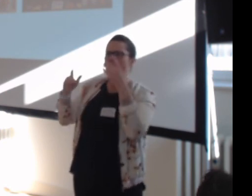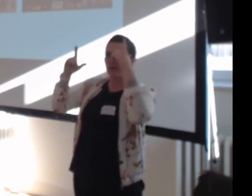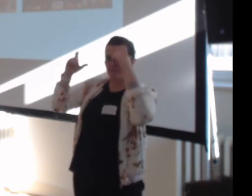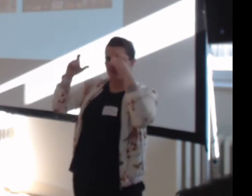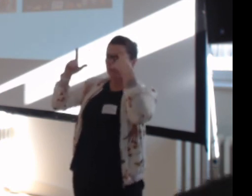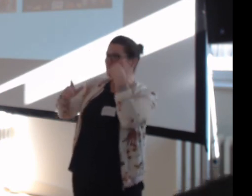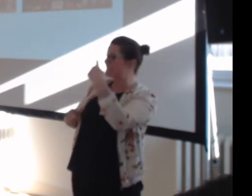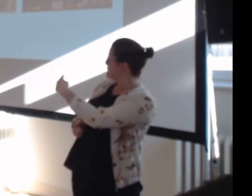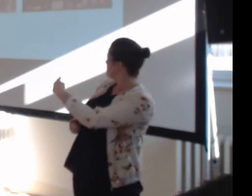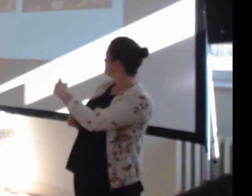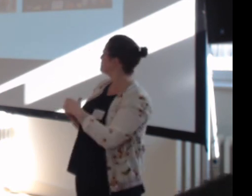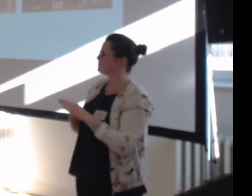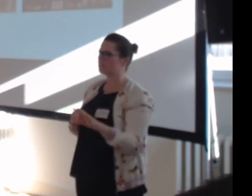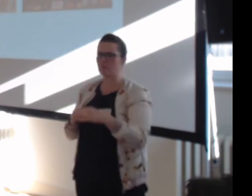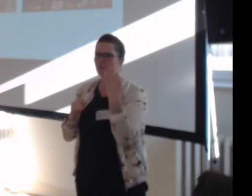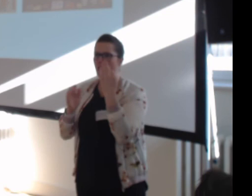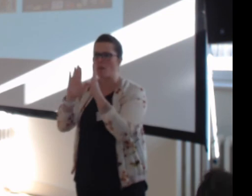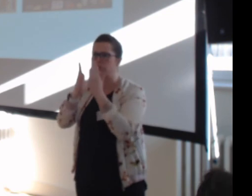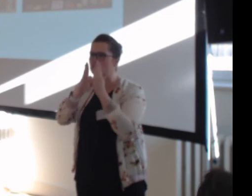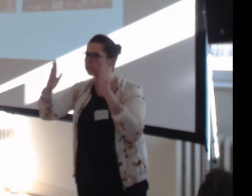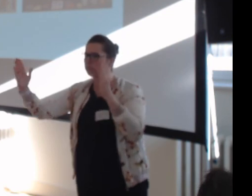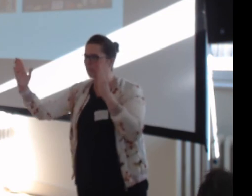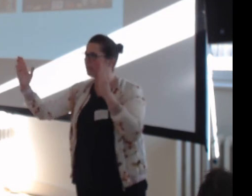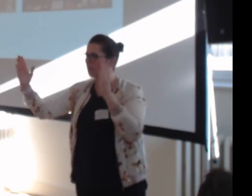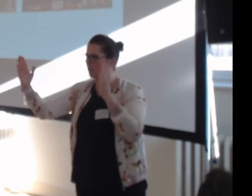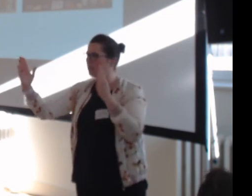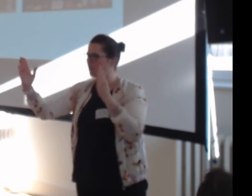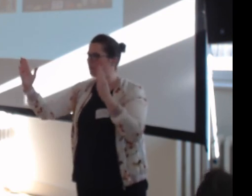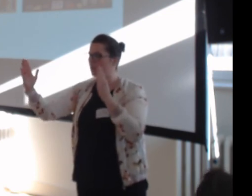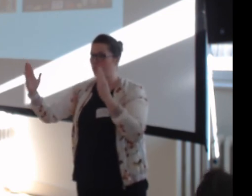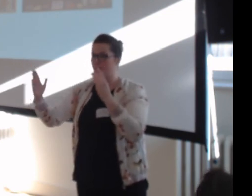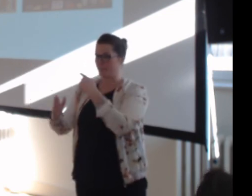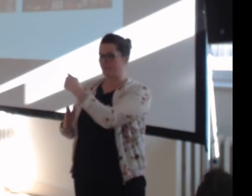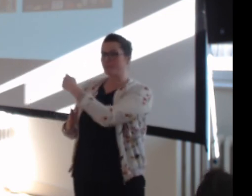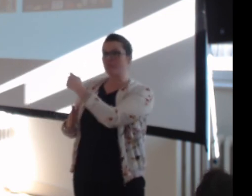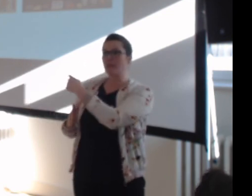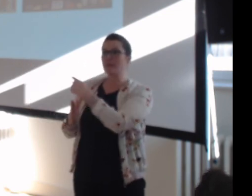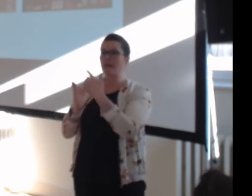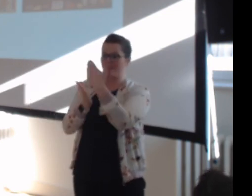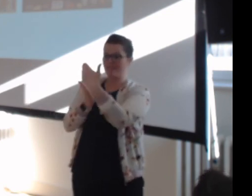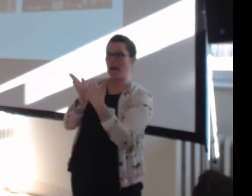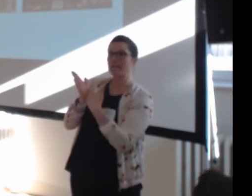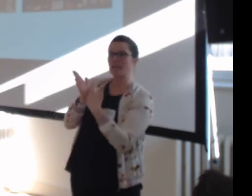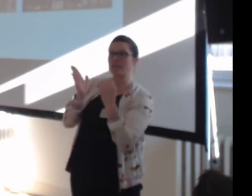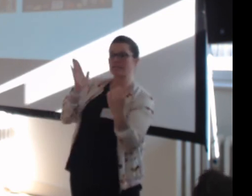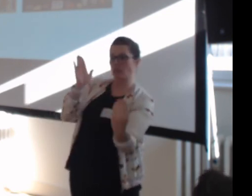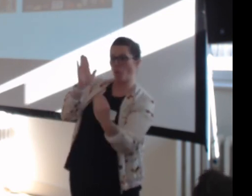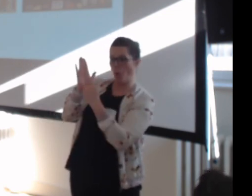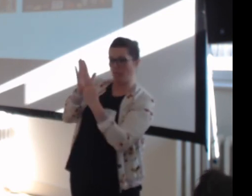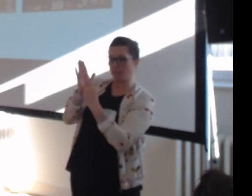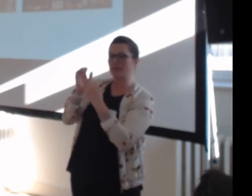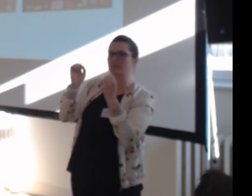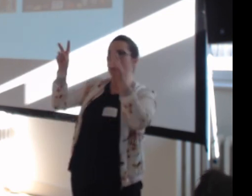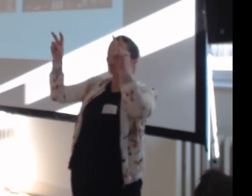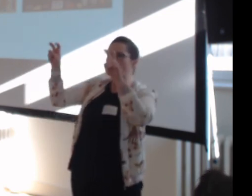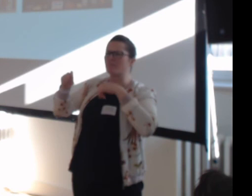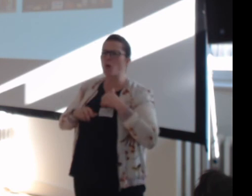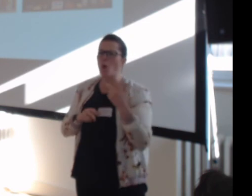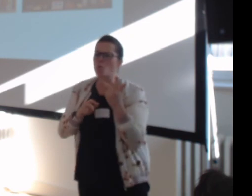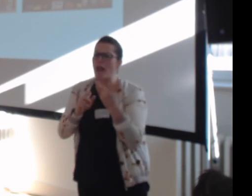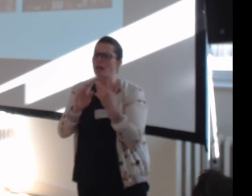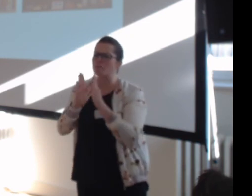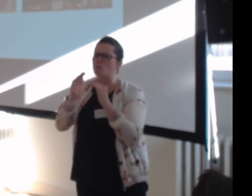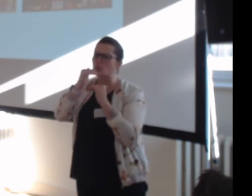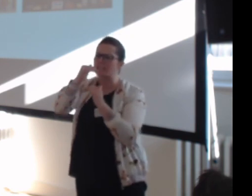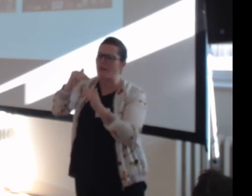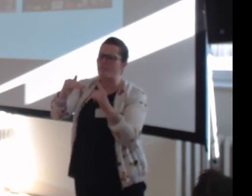picture, it's two bookshelves. If you can show that in your guidelines and with the title, which bookshelf would you